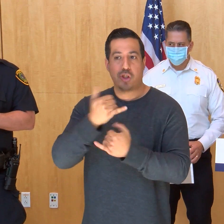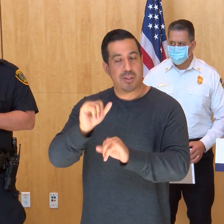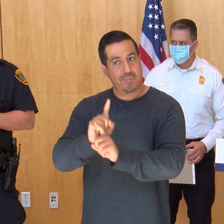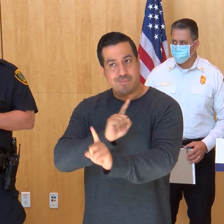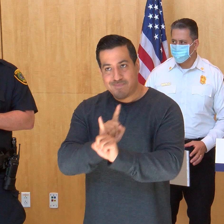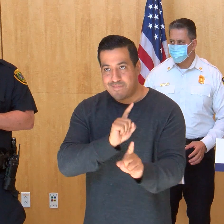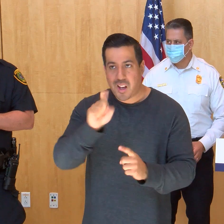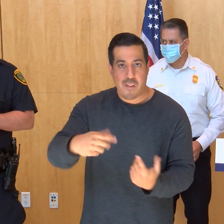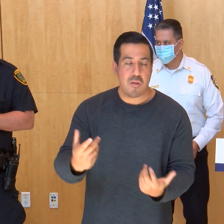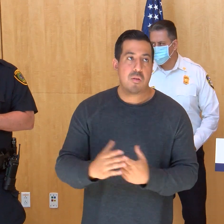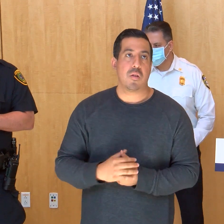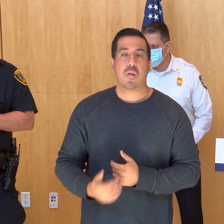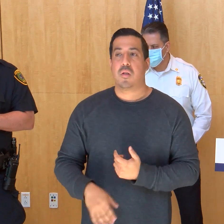distancing,